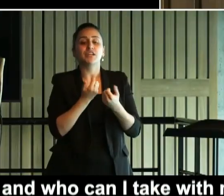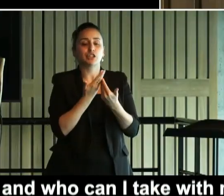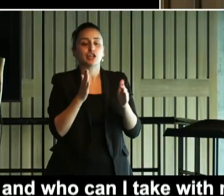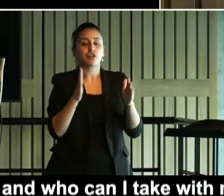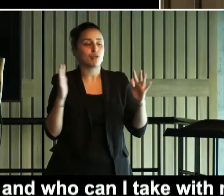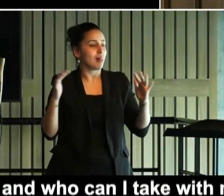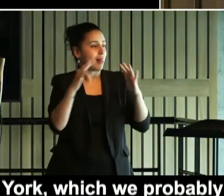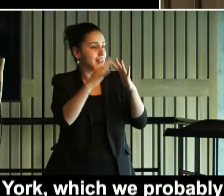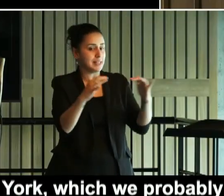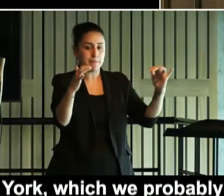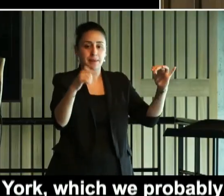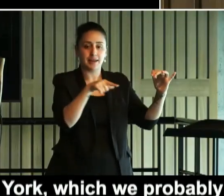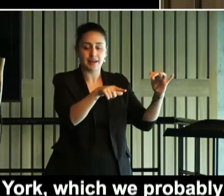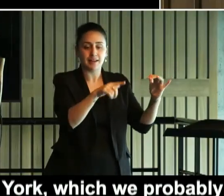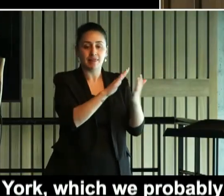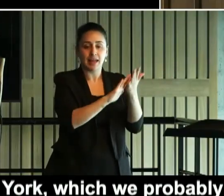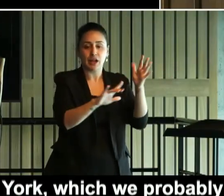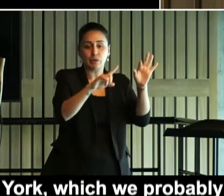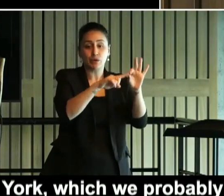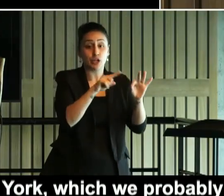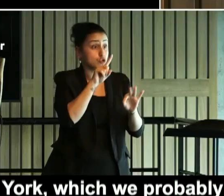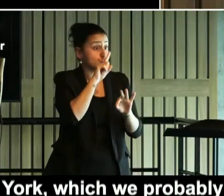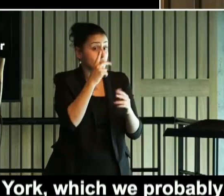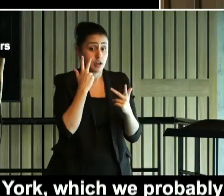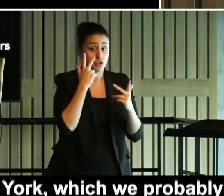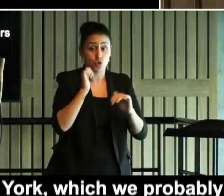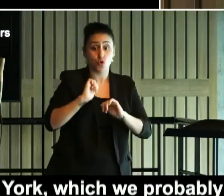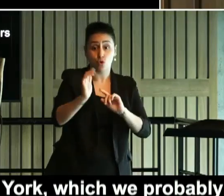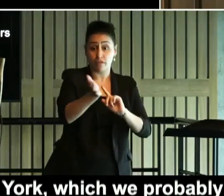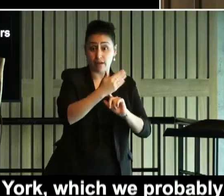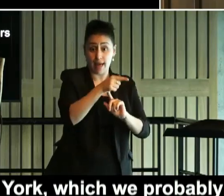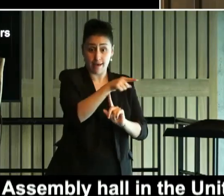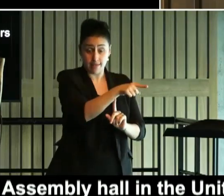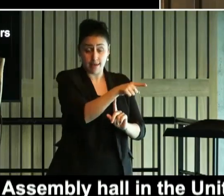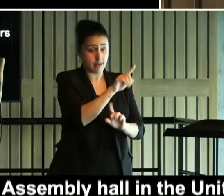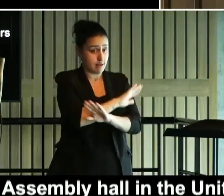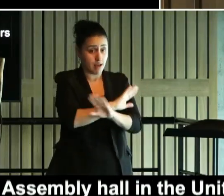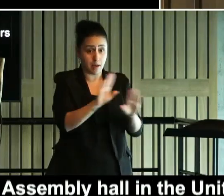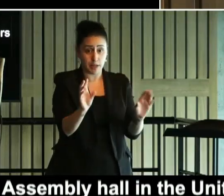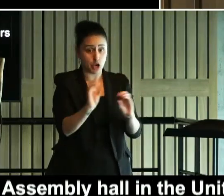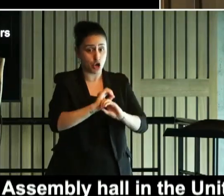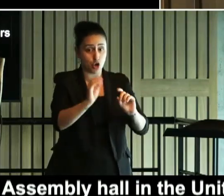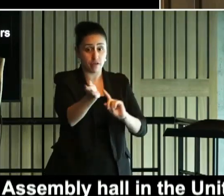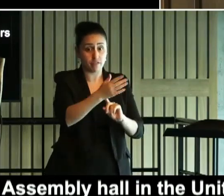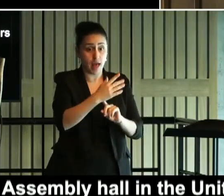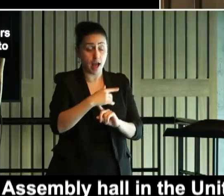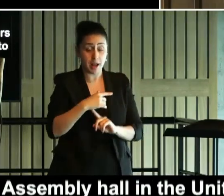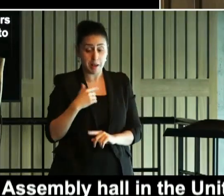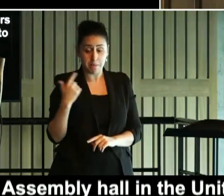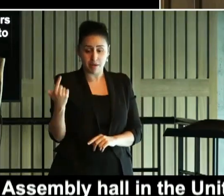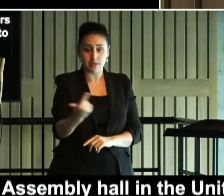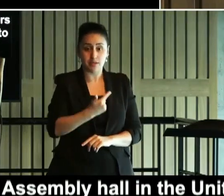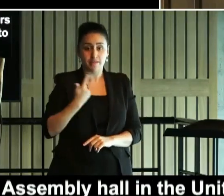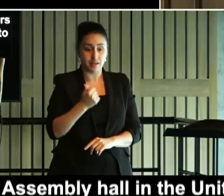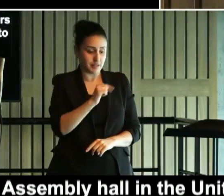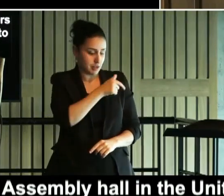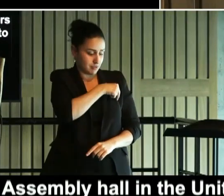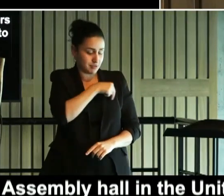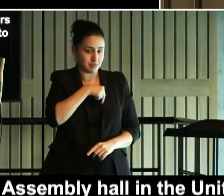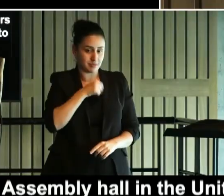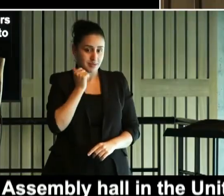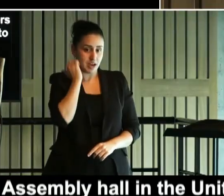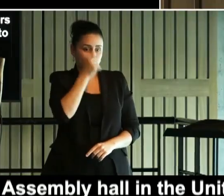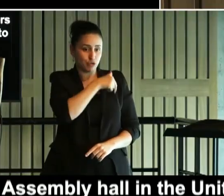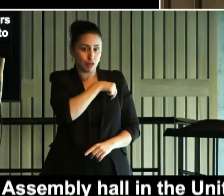United Nations headquarters, it's illegal to show any flags. You're not allowed to take any flags in there whatsoever. But 7 of us wore T-shirts with Indigenous